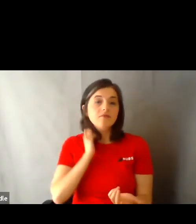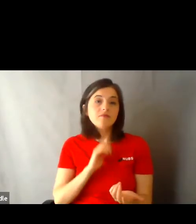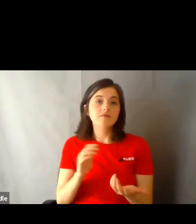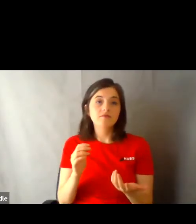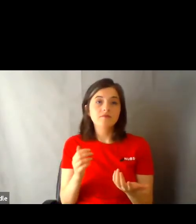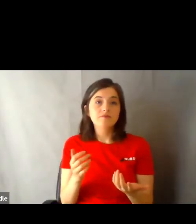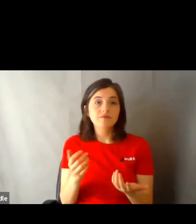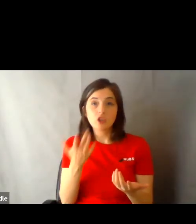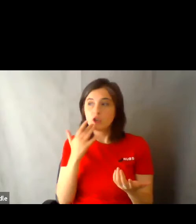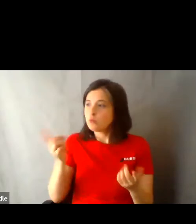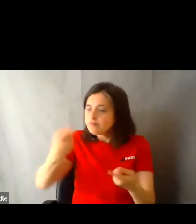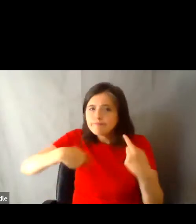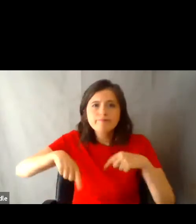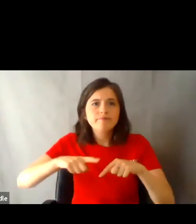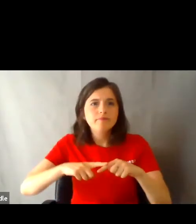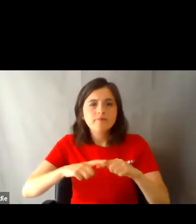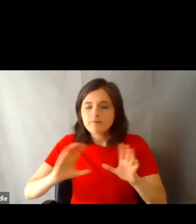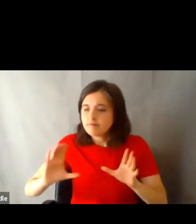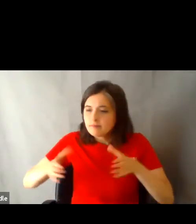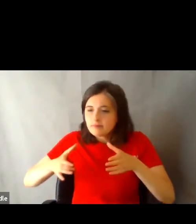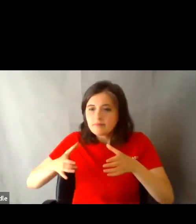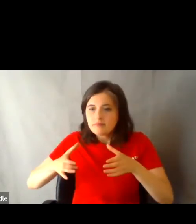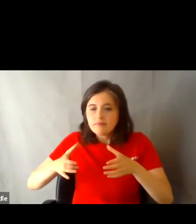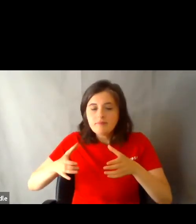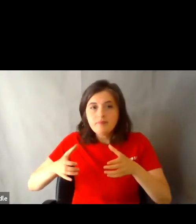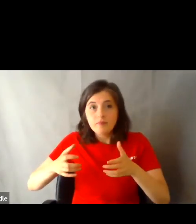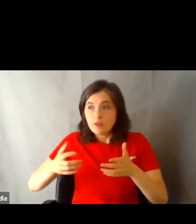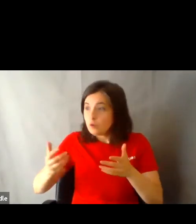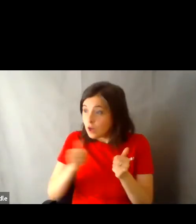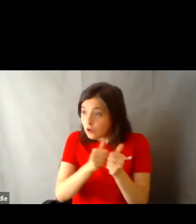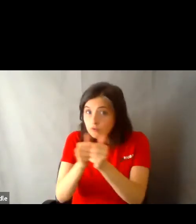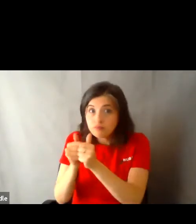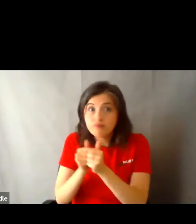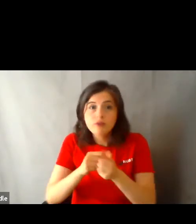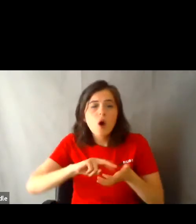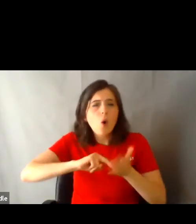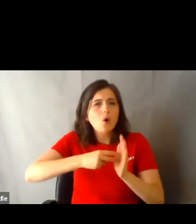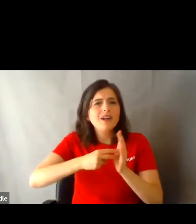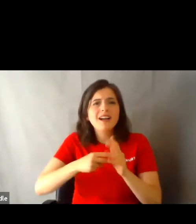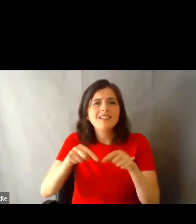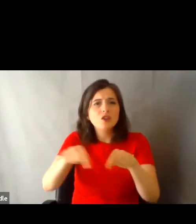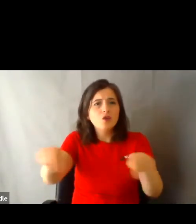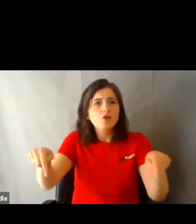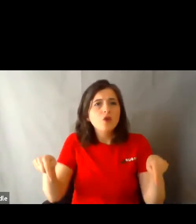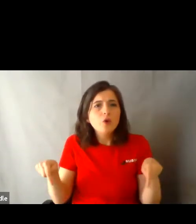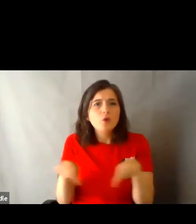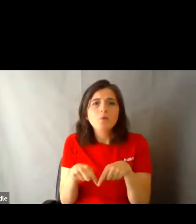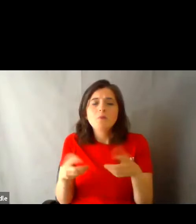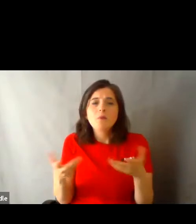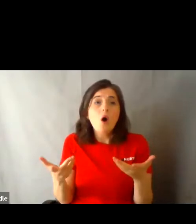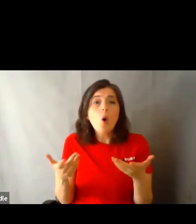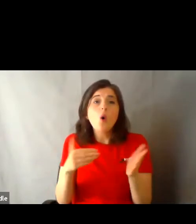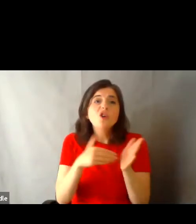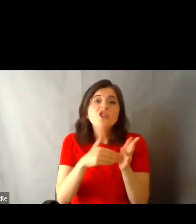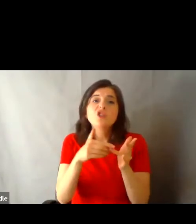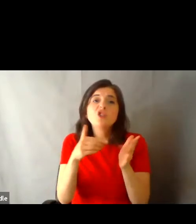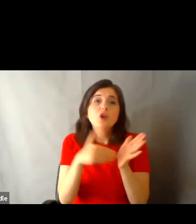together with people who are like-minded, you organise a room, you get together, or you organise a Zoom